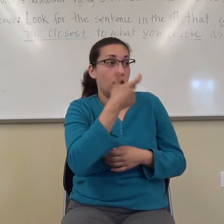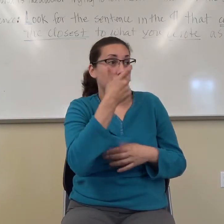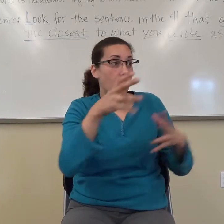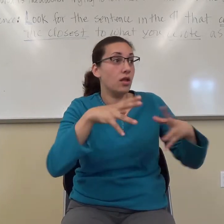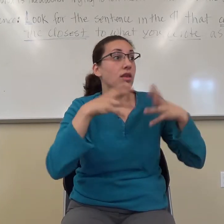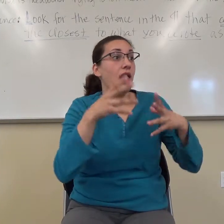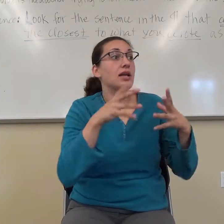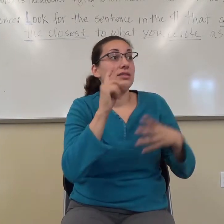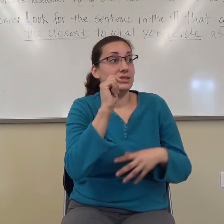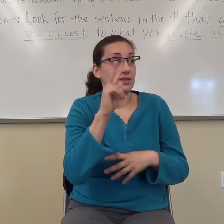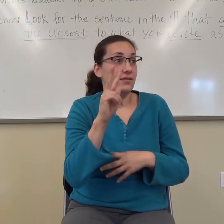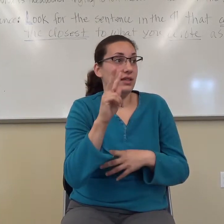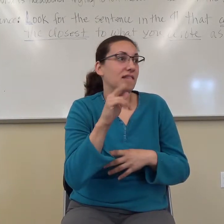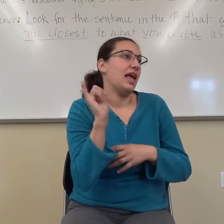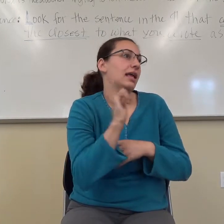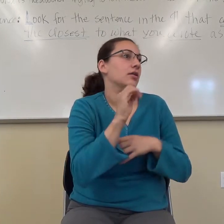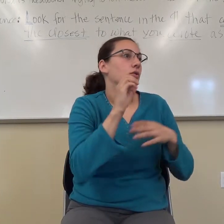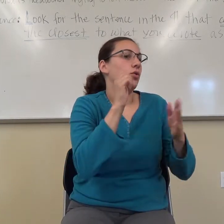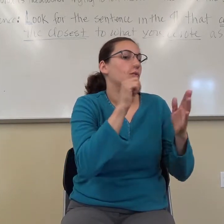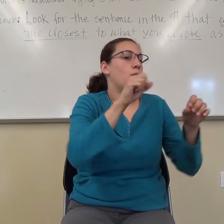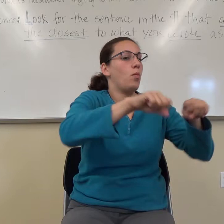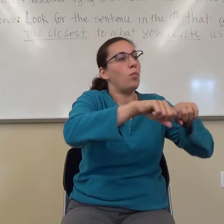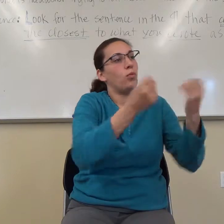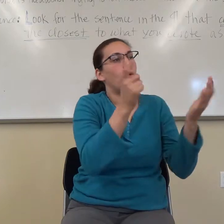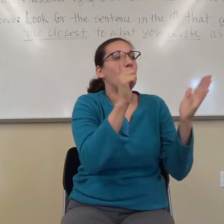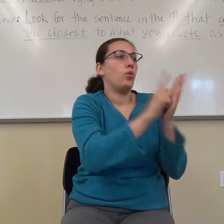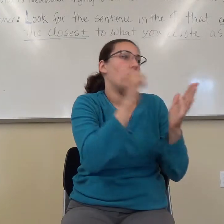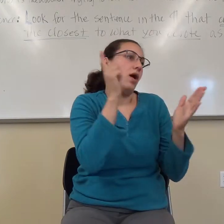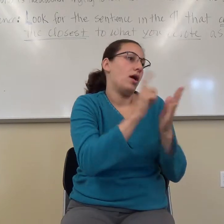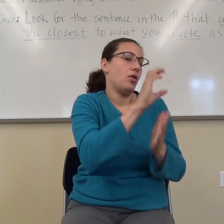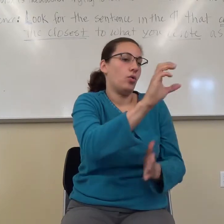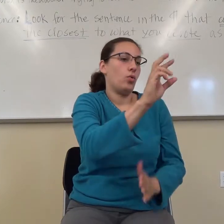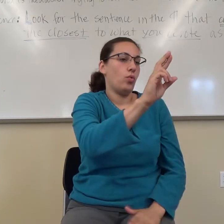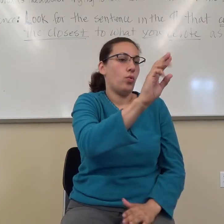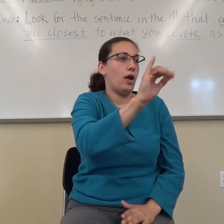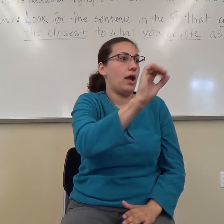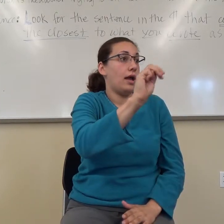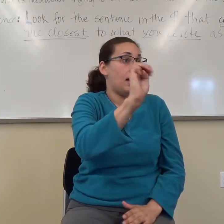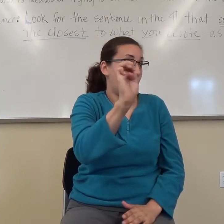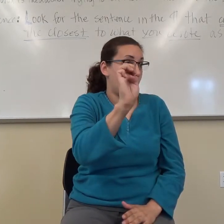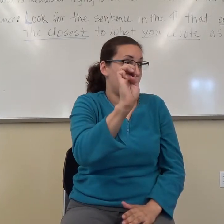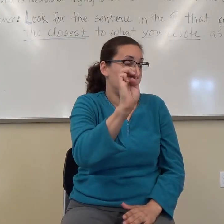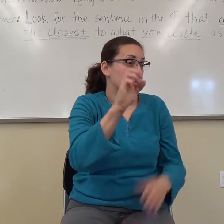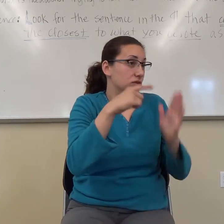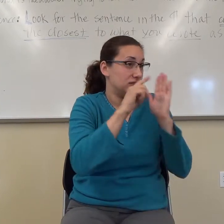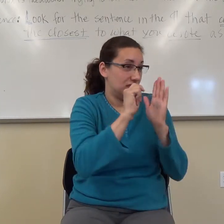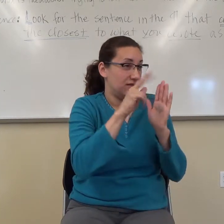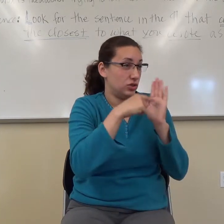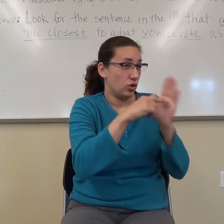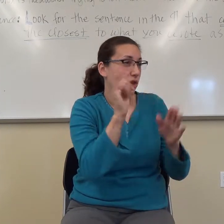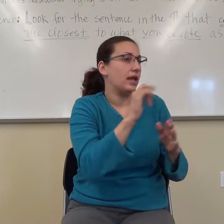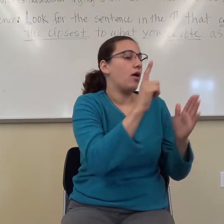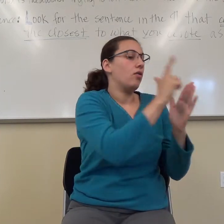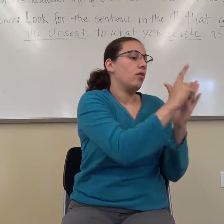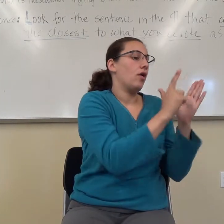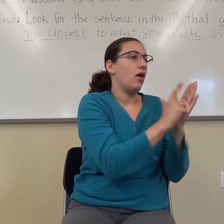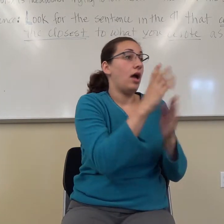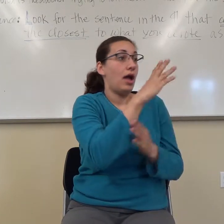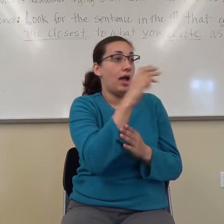shows, where they're on those shows where they have the Law and Order? the court, yeah, the Law and Order.